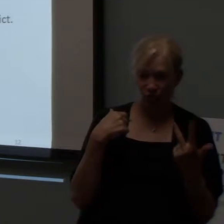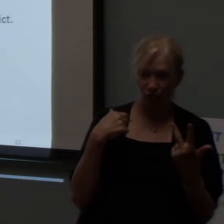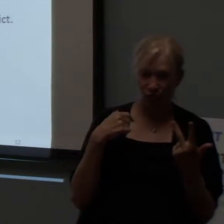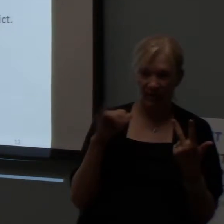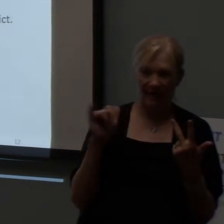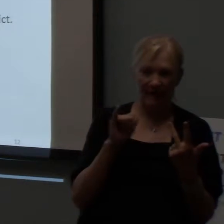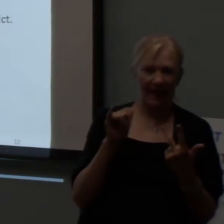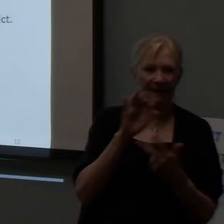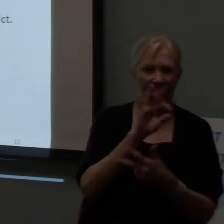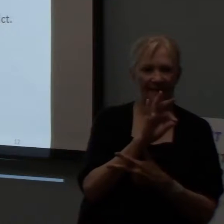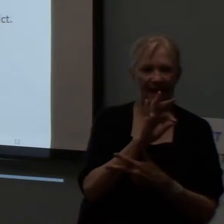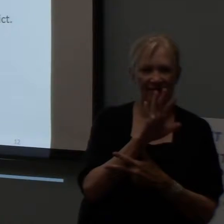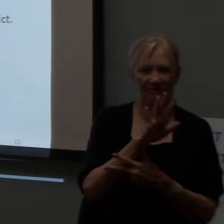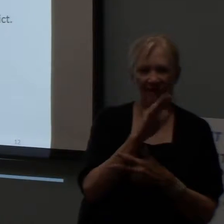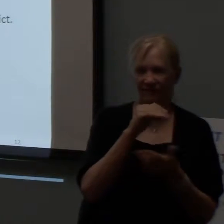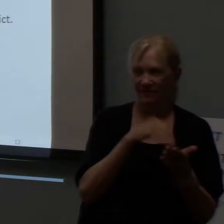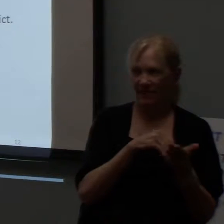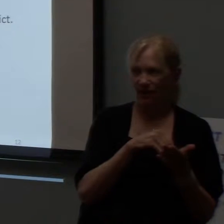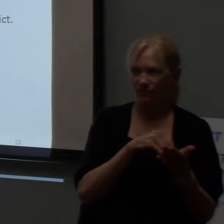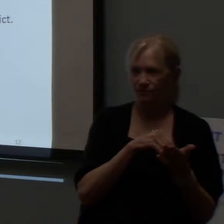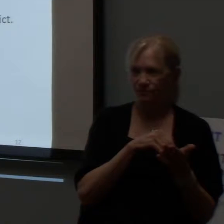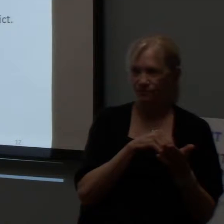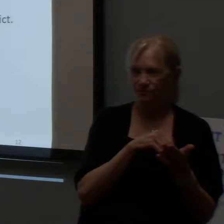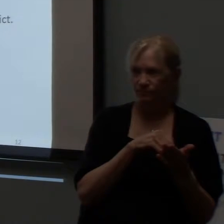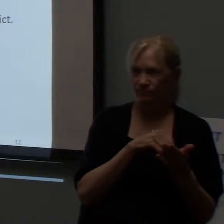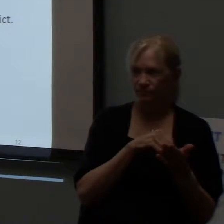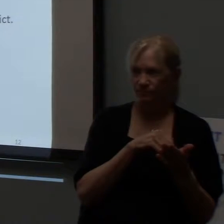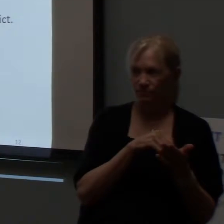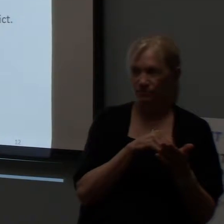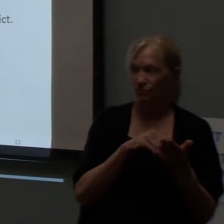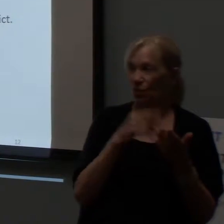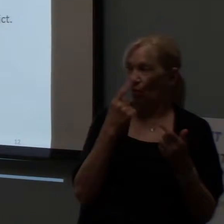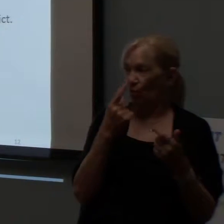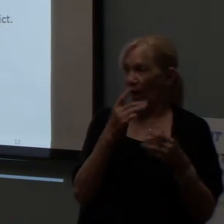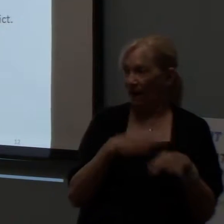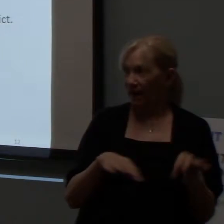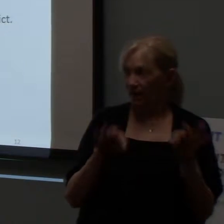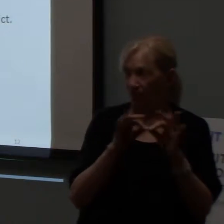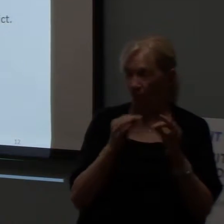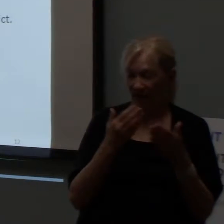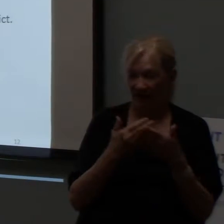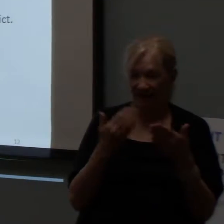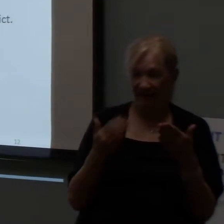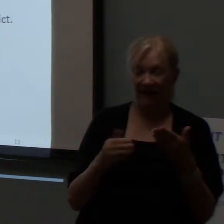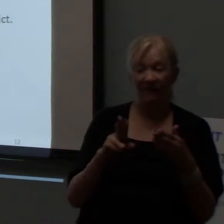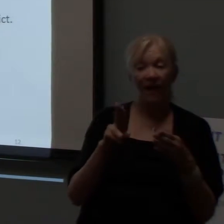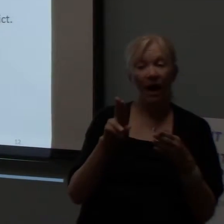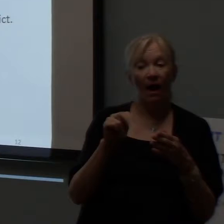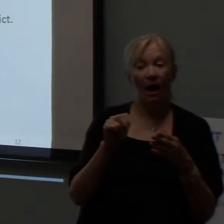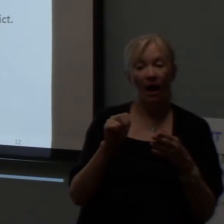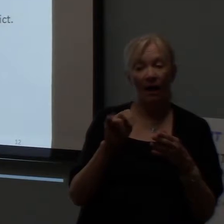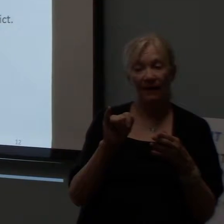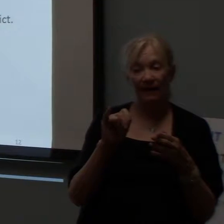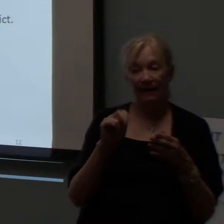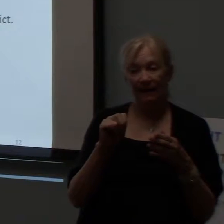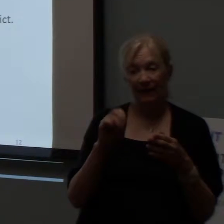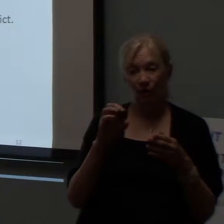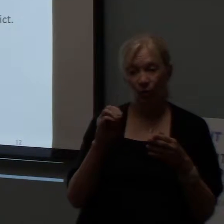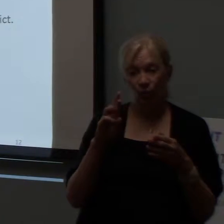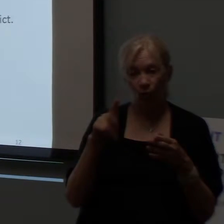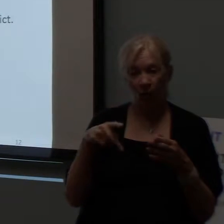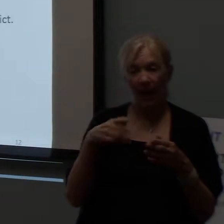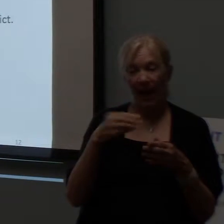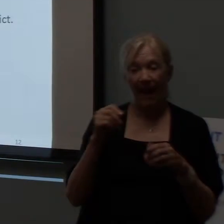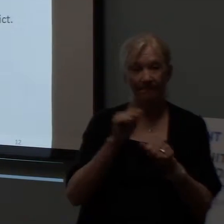like 95,000 people. And then one important thing to note is that the unincorporated plains areas and mountain